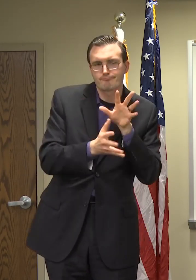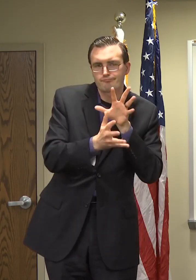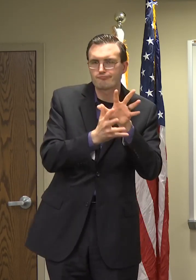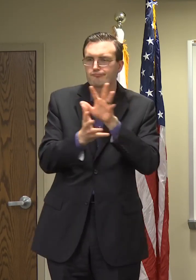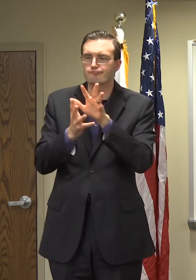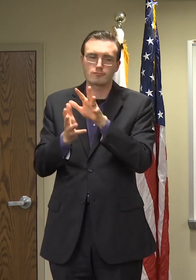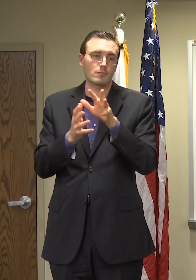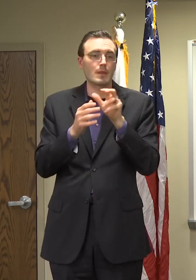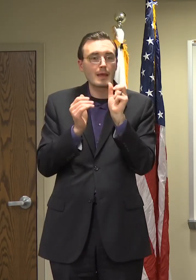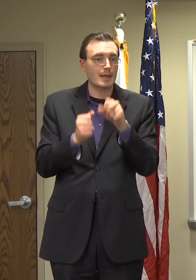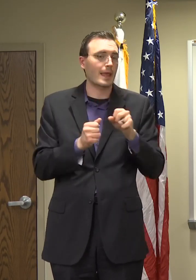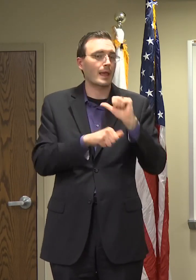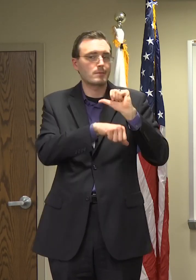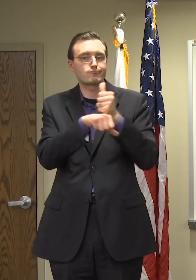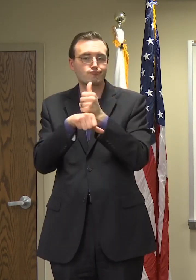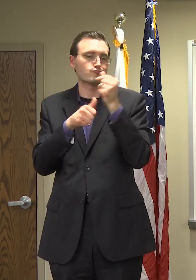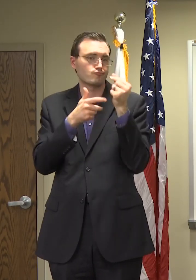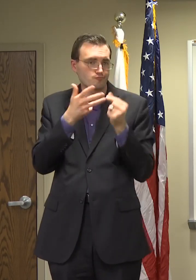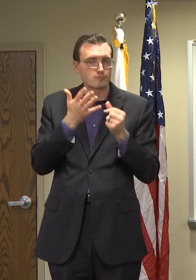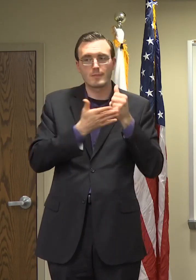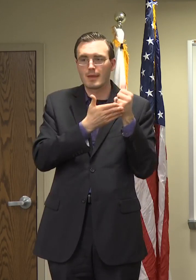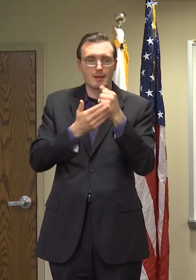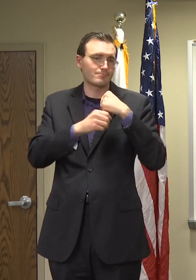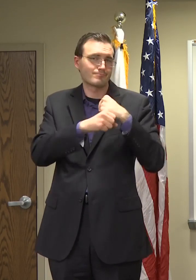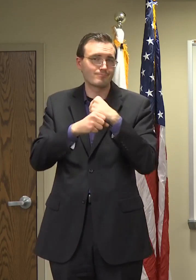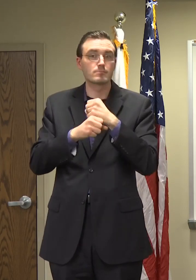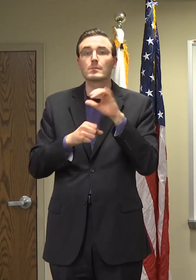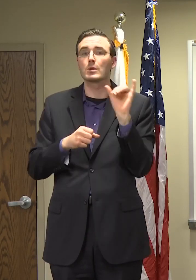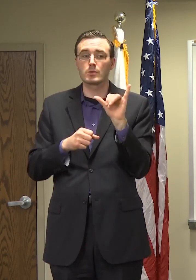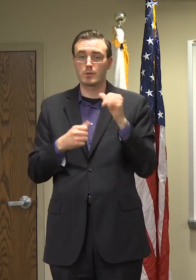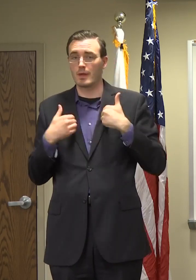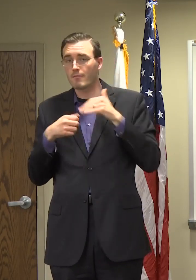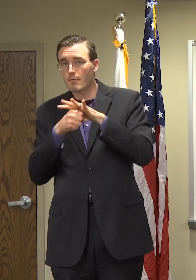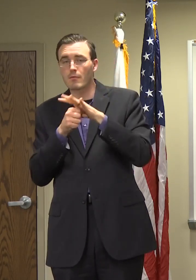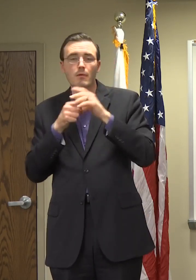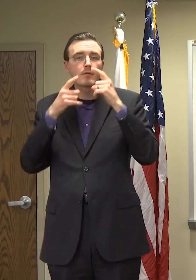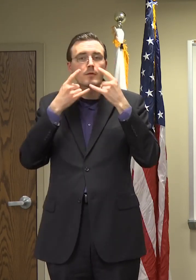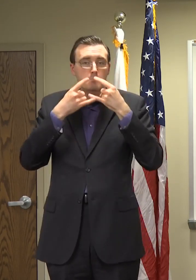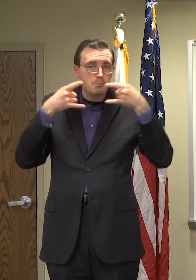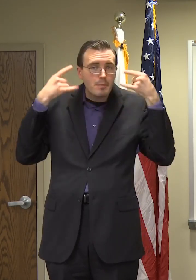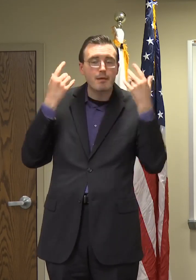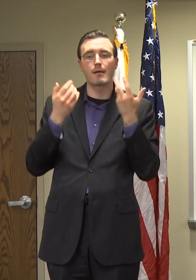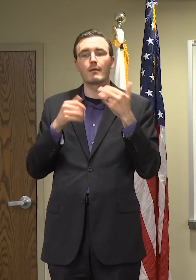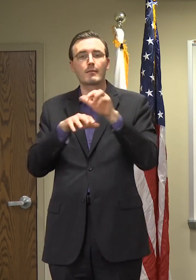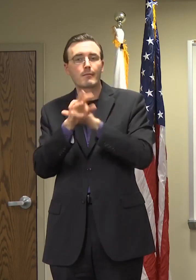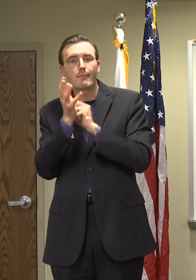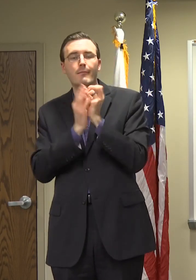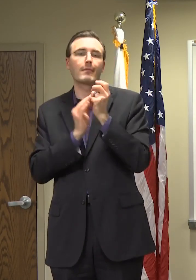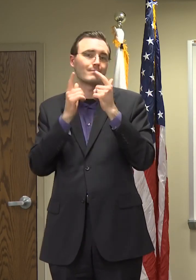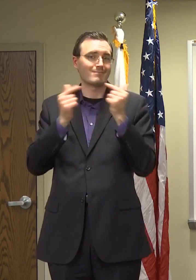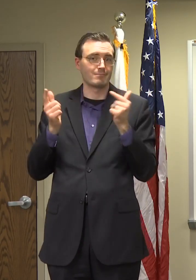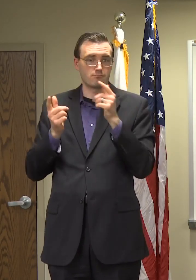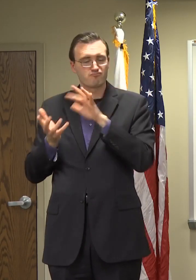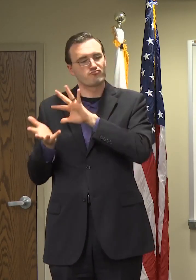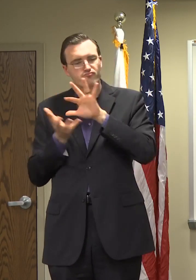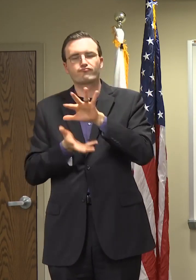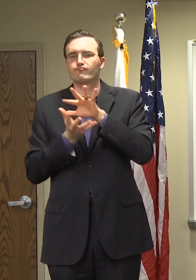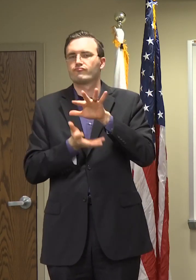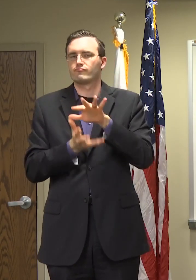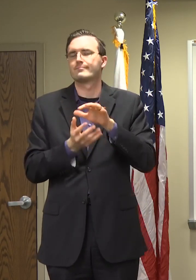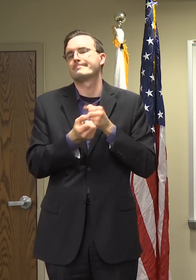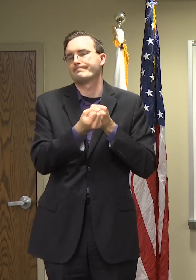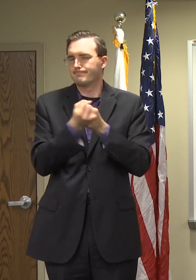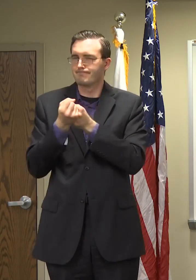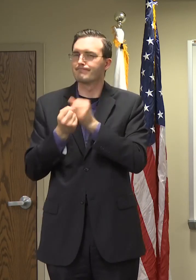of the infection, as well as make sure that they have adequate personal protective equipment, or PPE. So as we move forward, and you